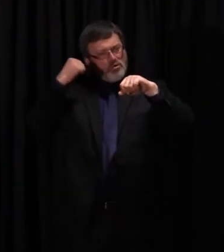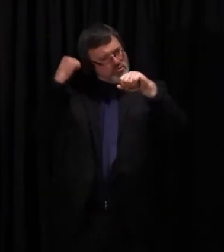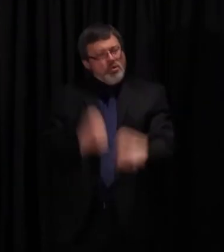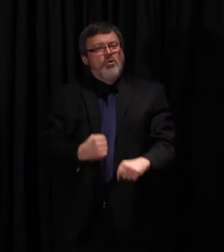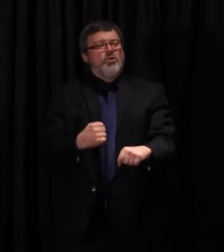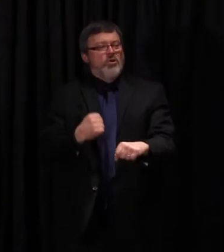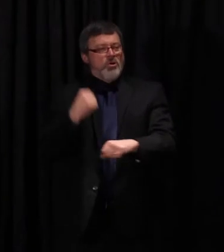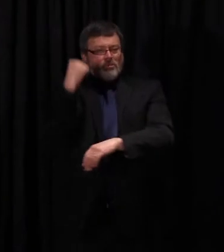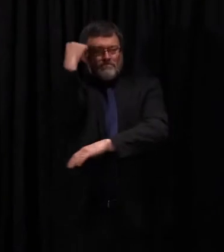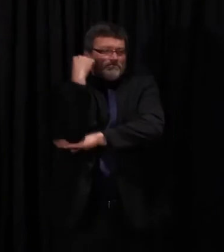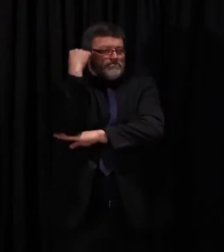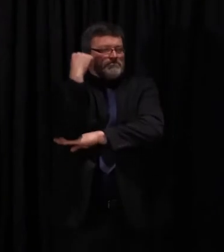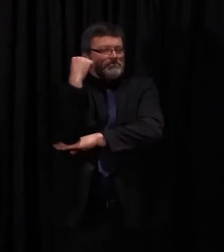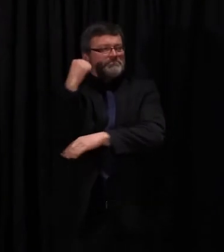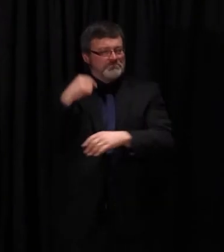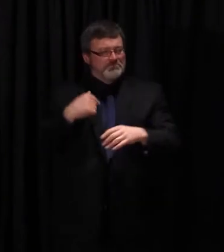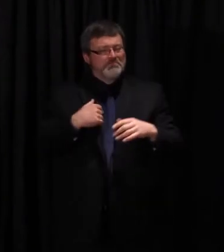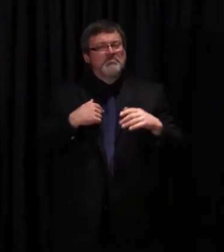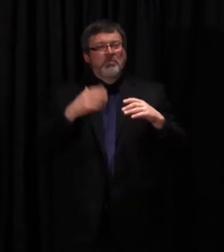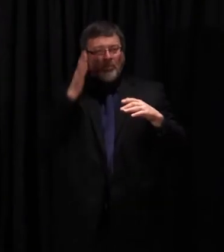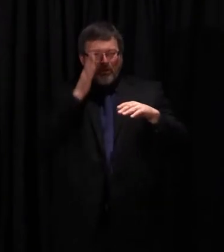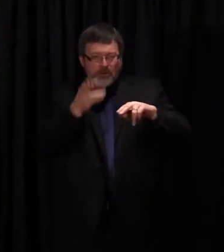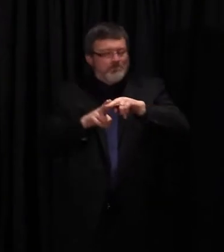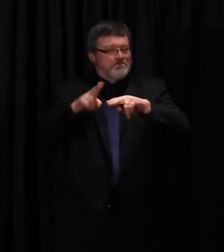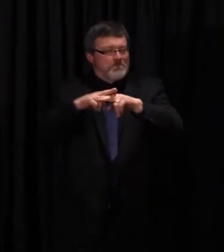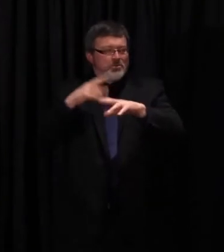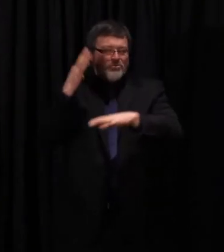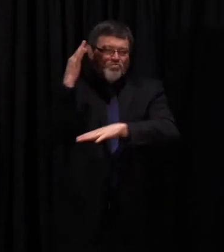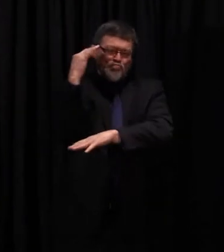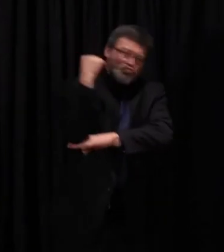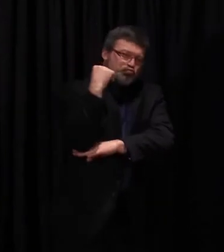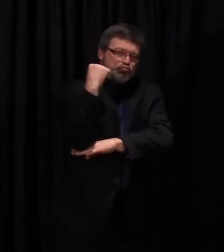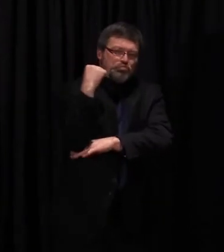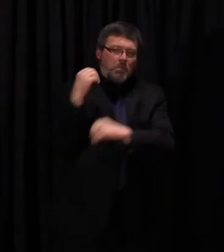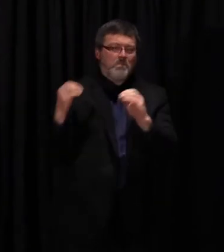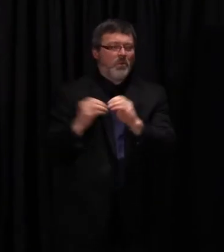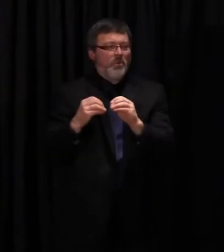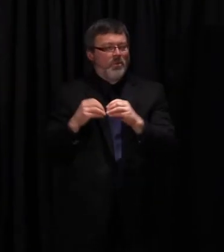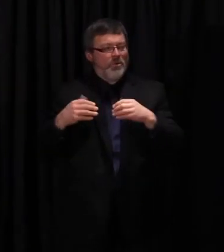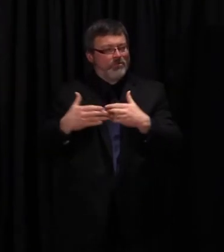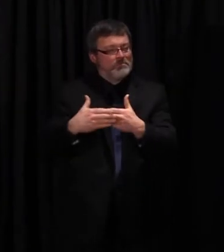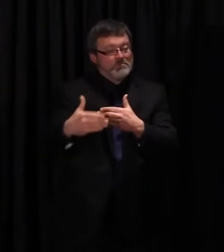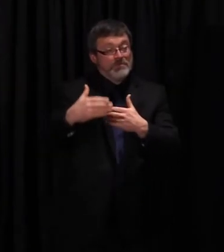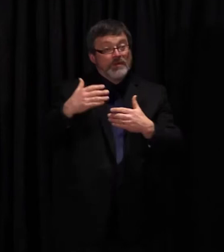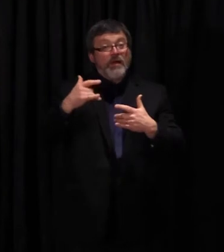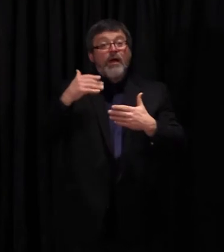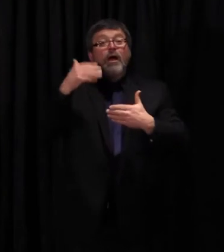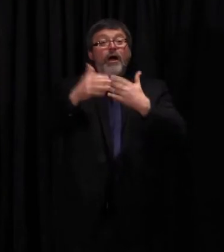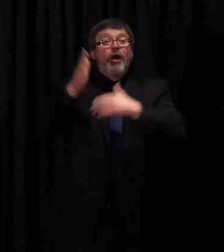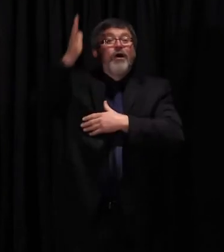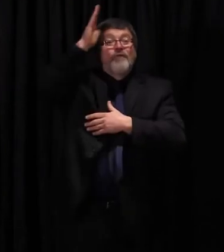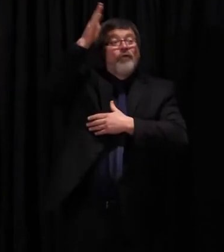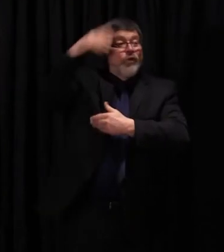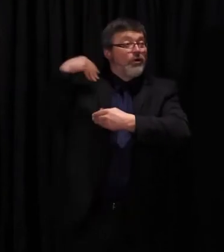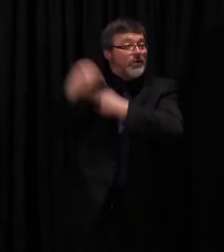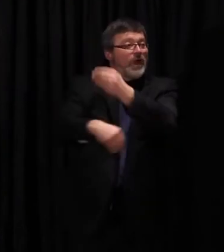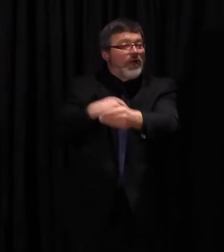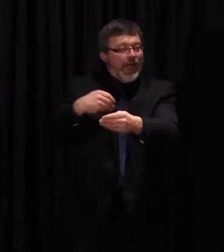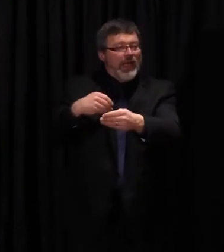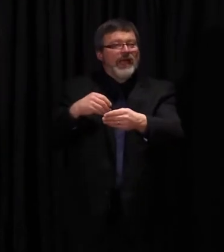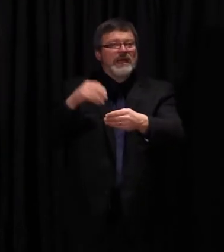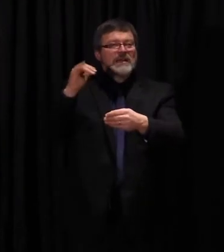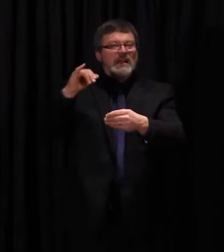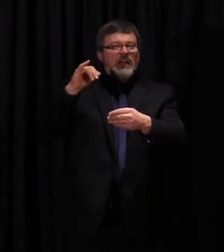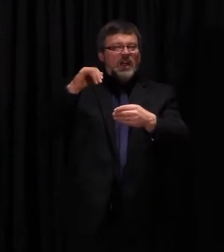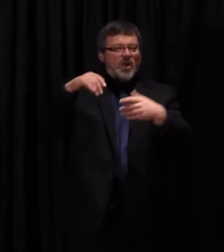growing stronger every day, so that every new generation in every county and every community